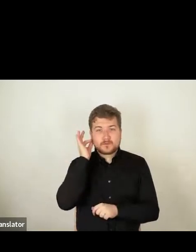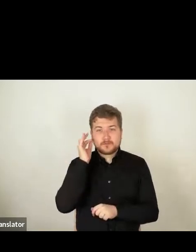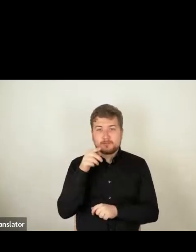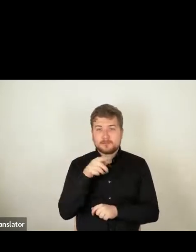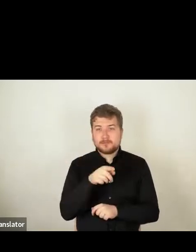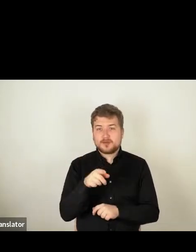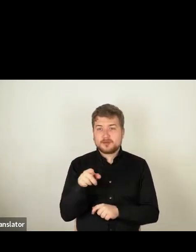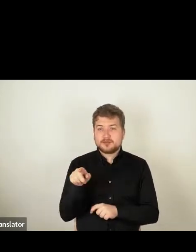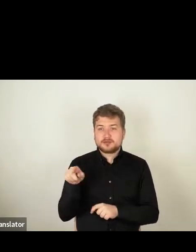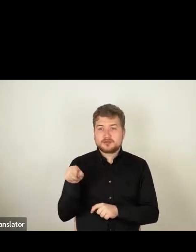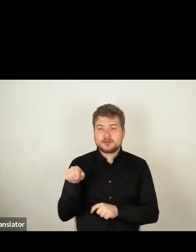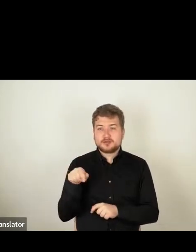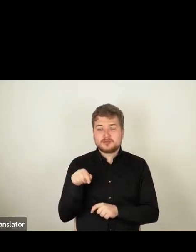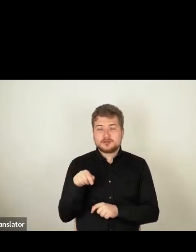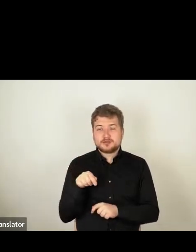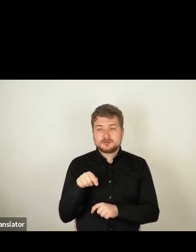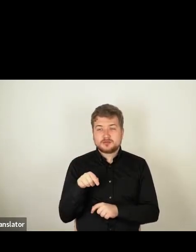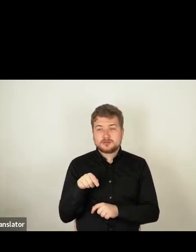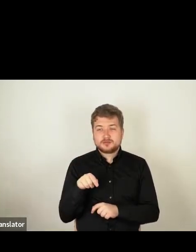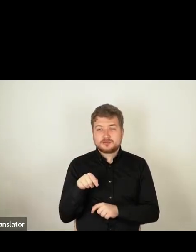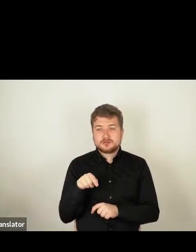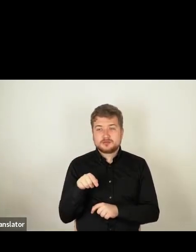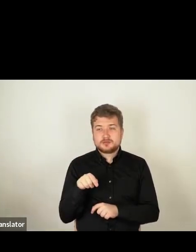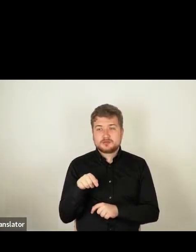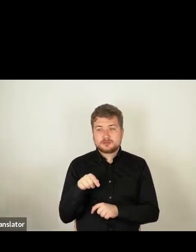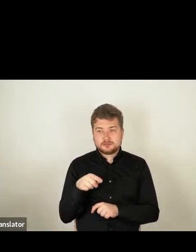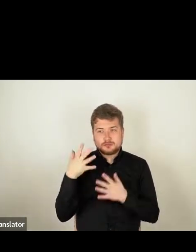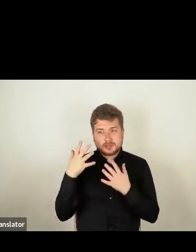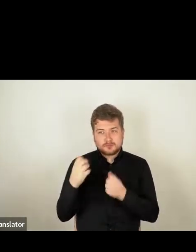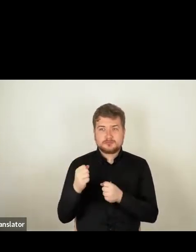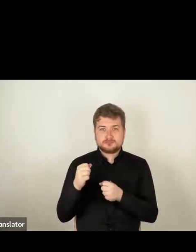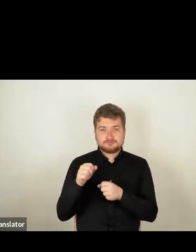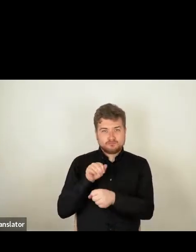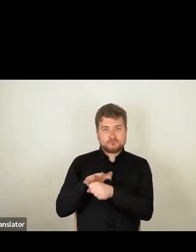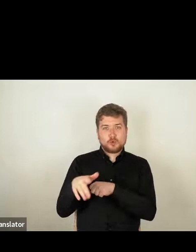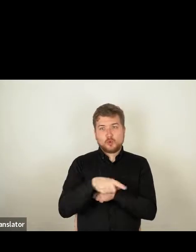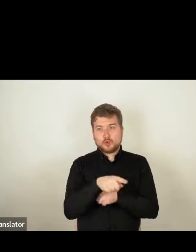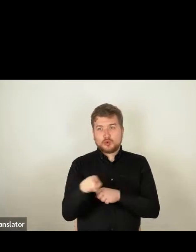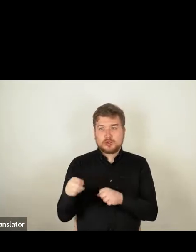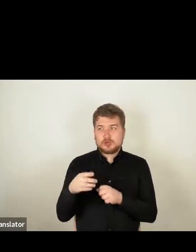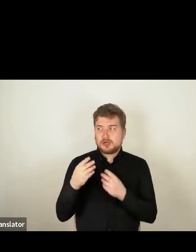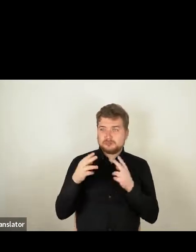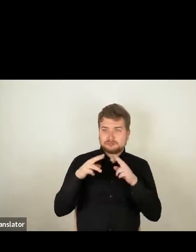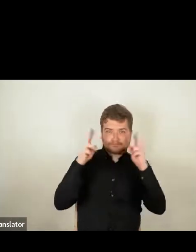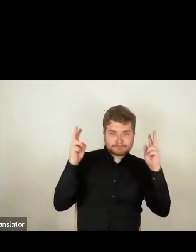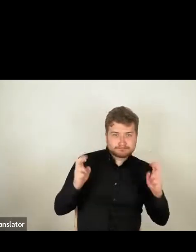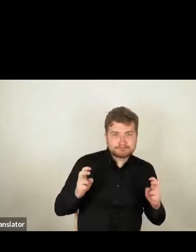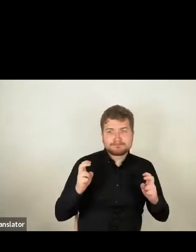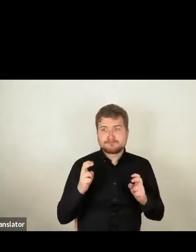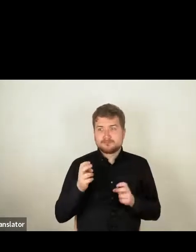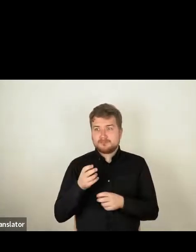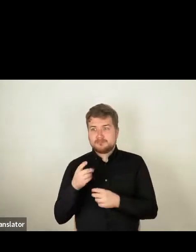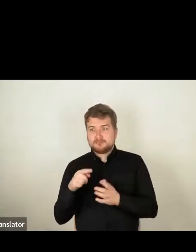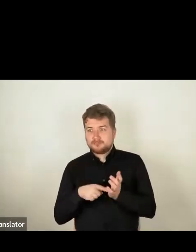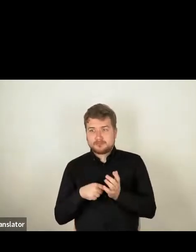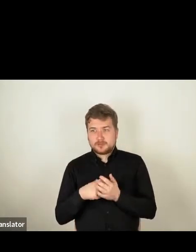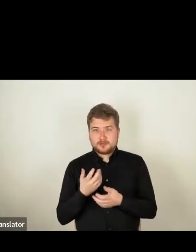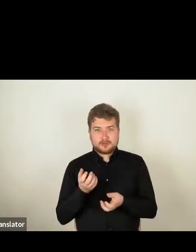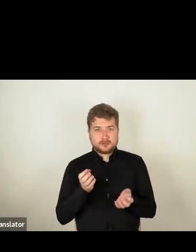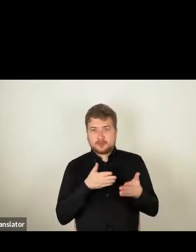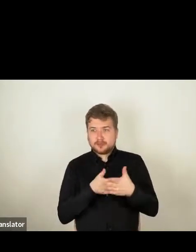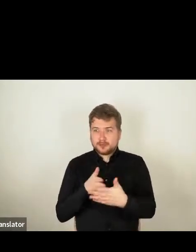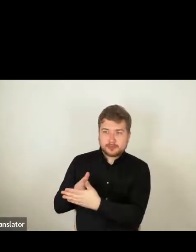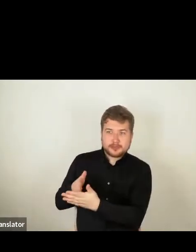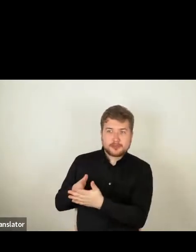terms of work, in terms of being able to move forward. They're locked in at home in many instances. They're burned out. And so